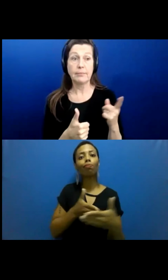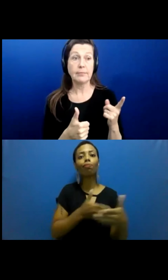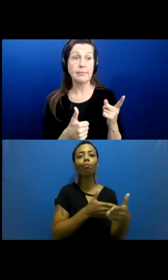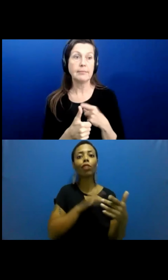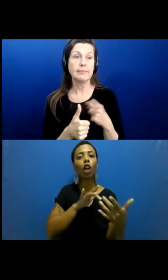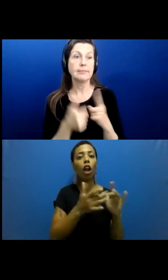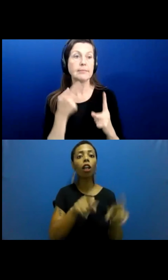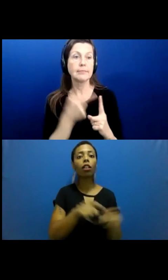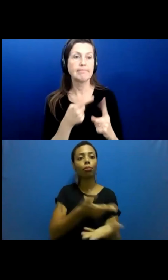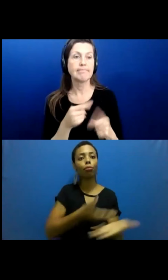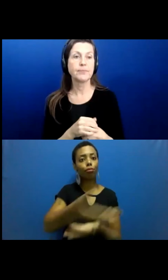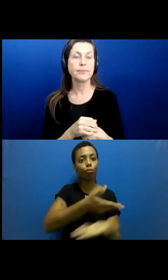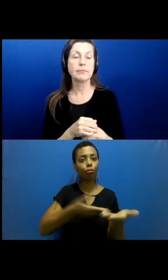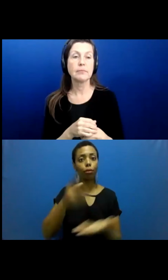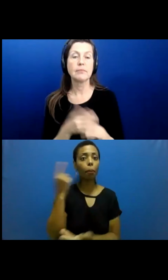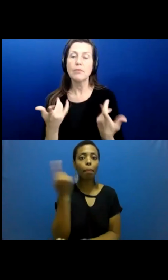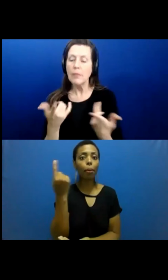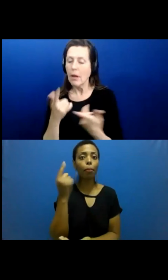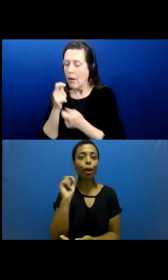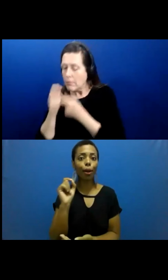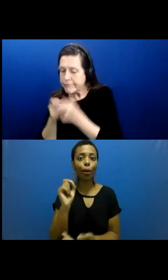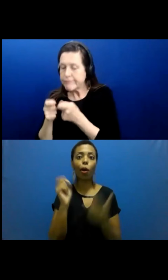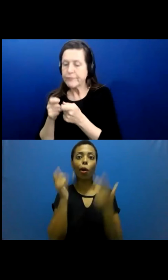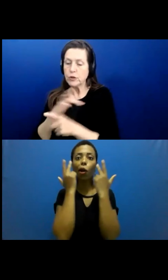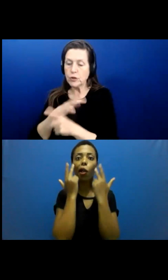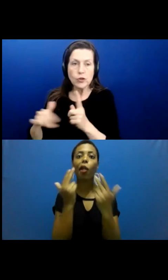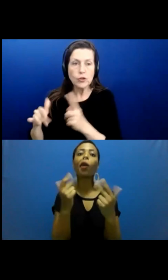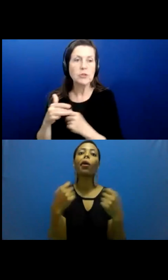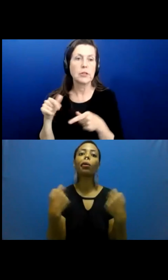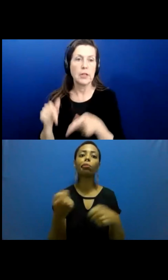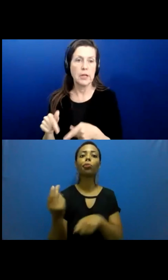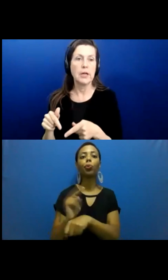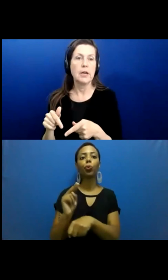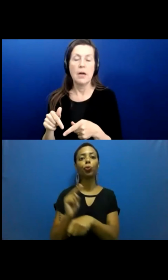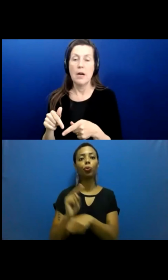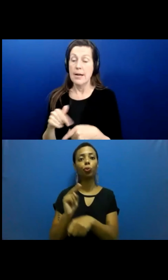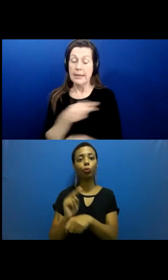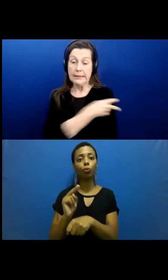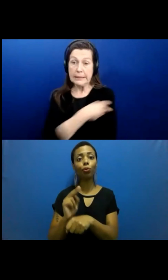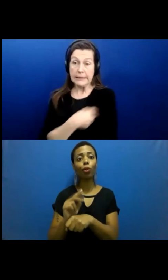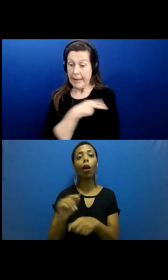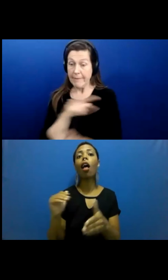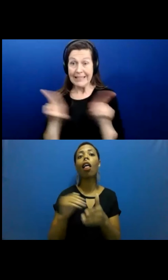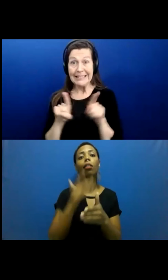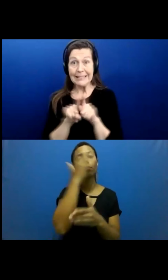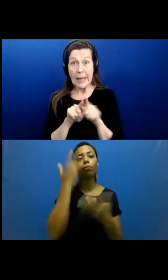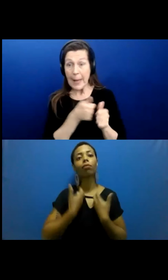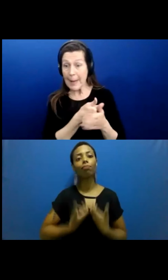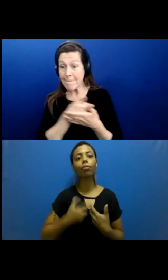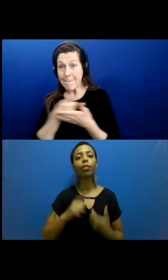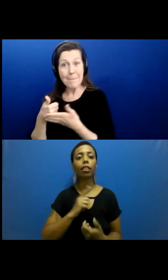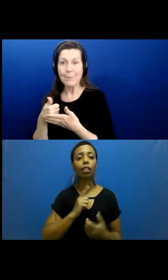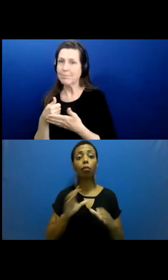point is the nature of social care, including high turnover of staff. The next point is geography